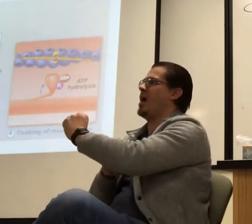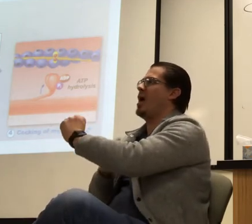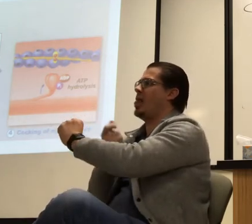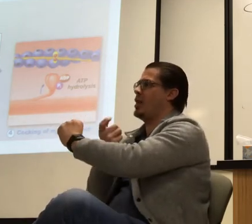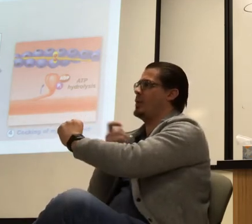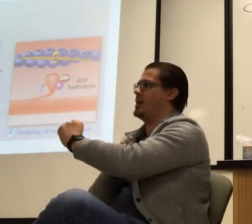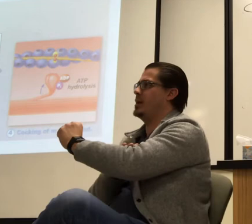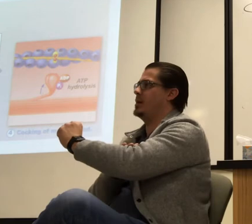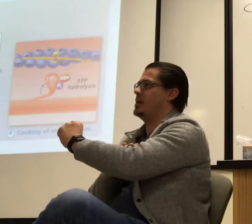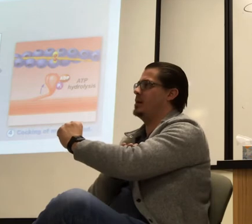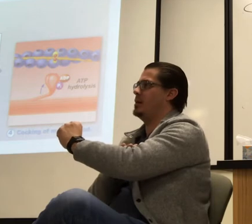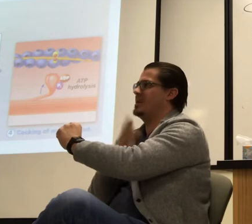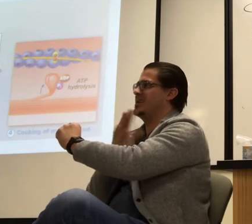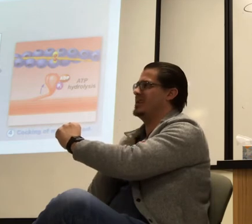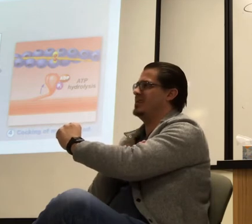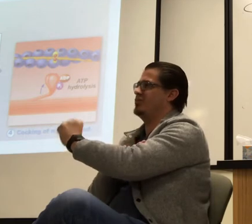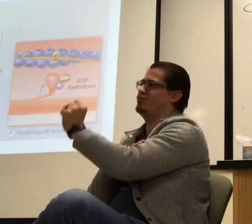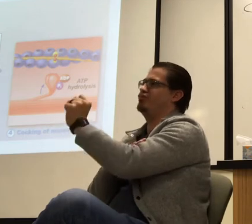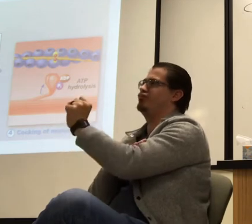okay?